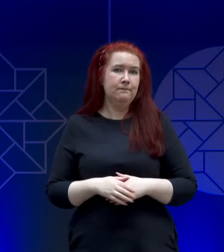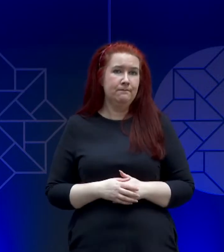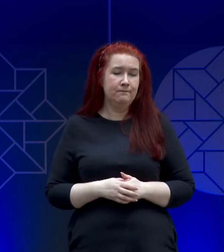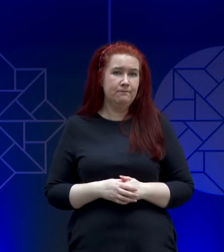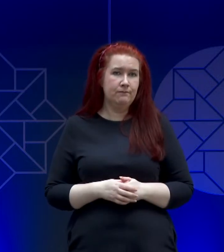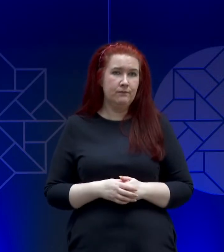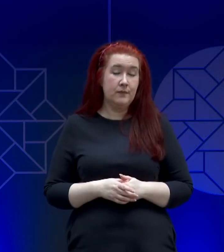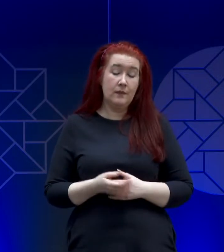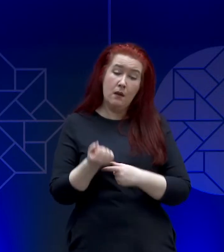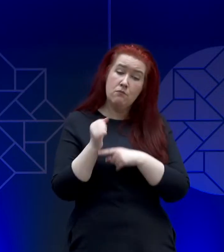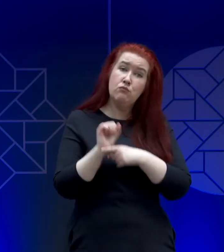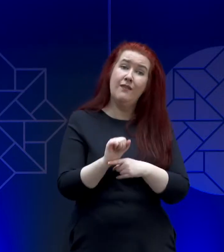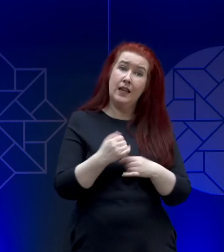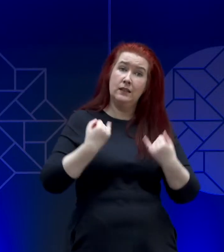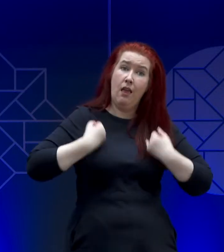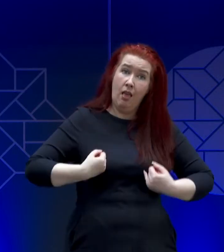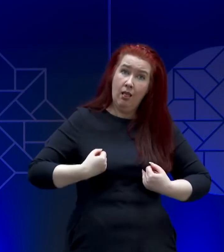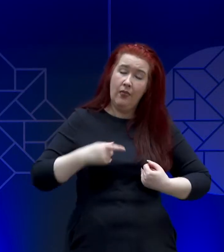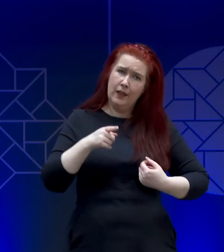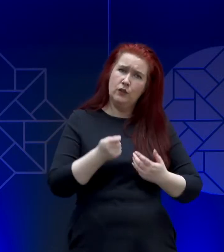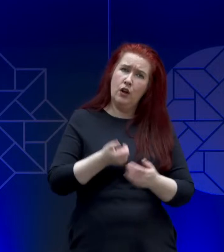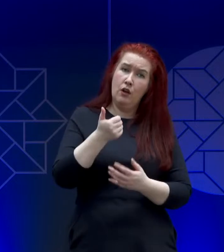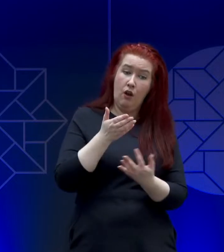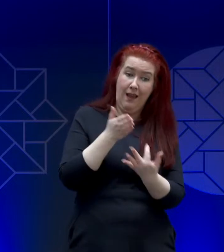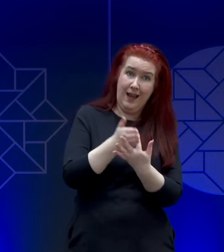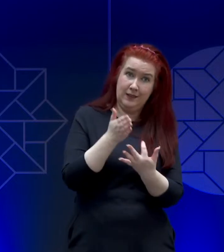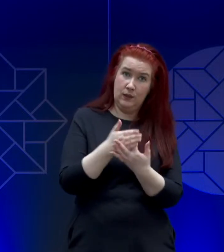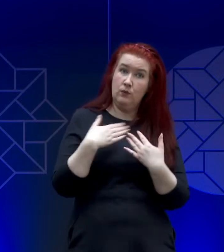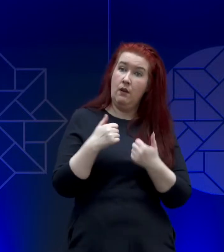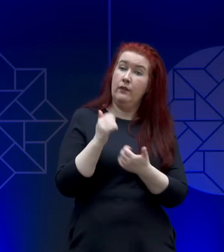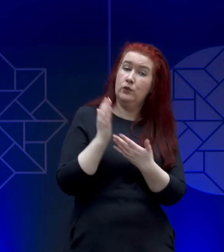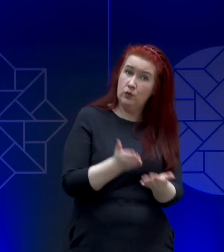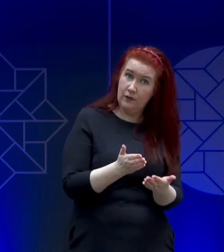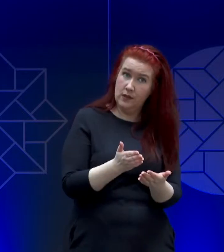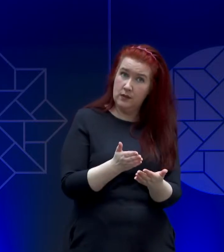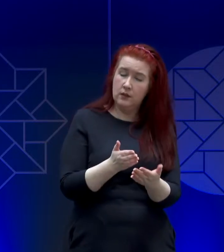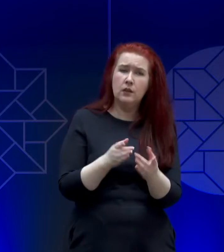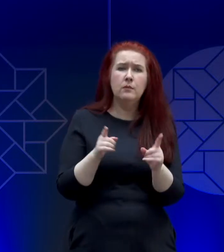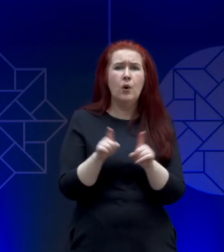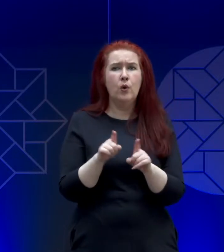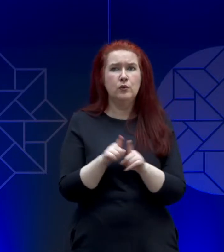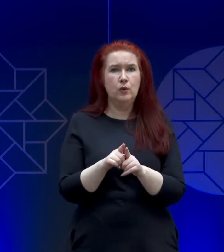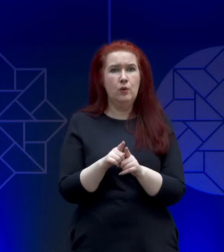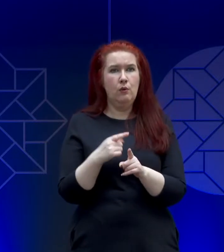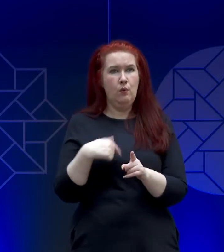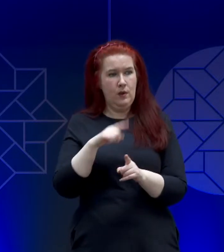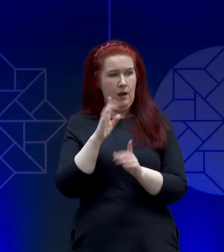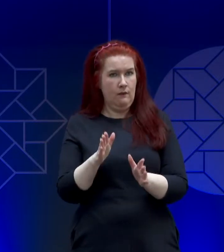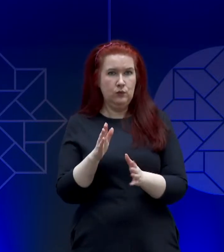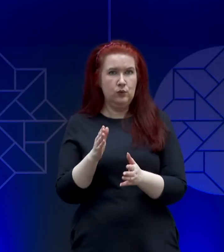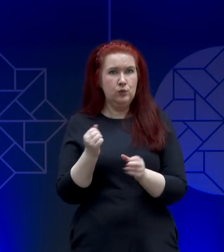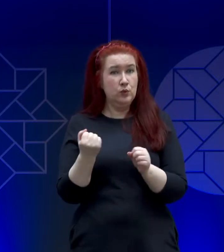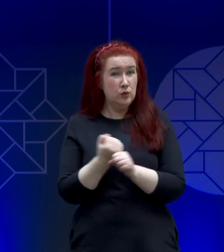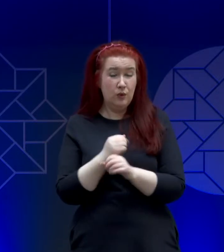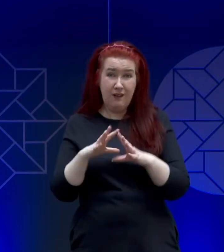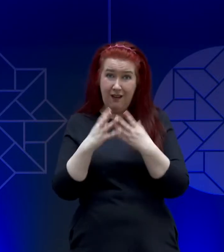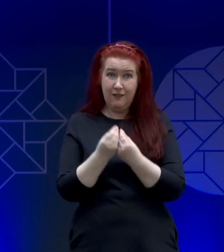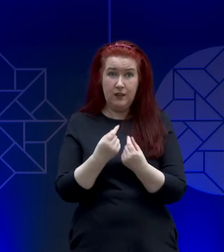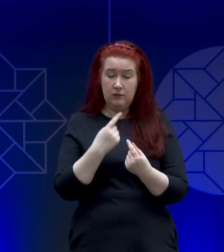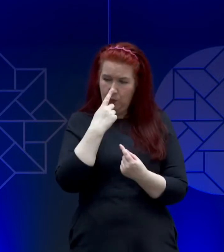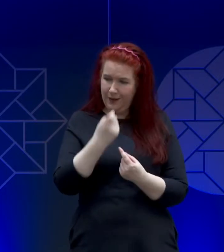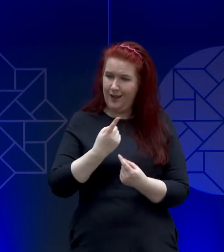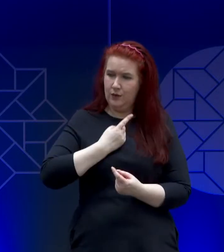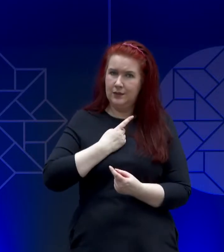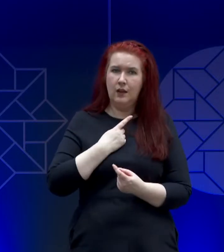health is not only about early access to health services, it's also about doing all that we can to live healthier,